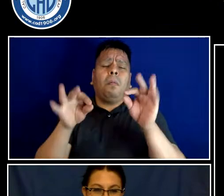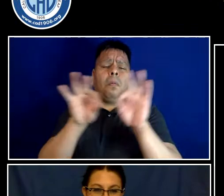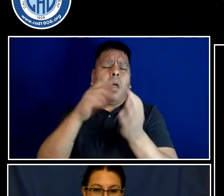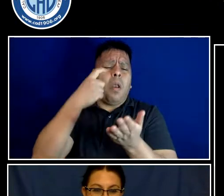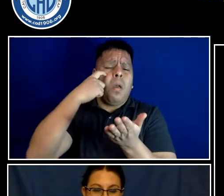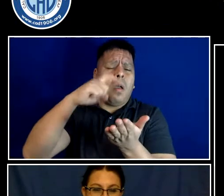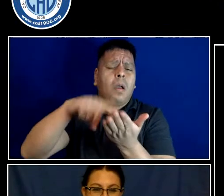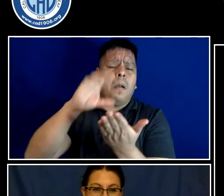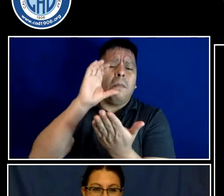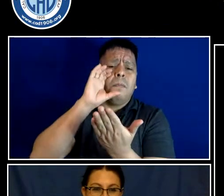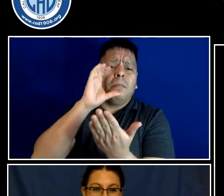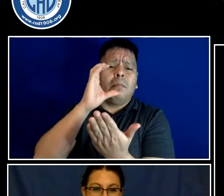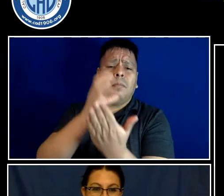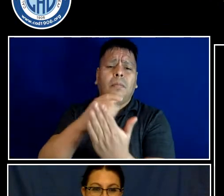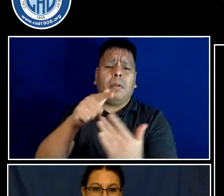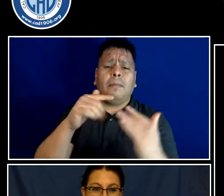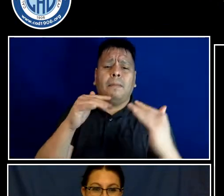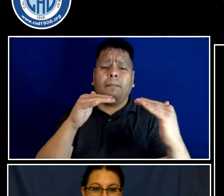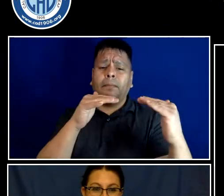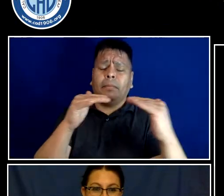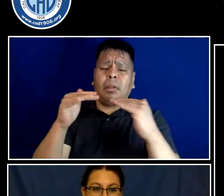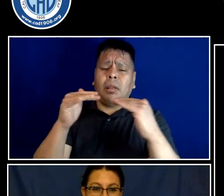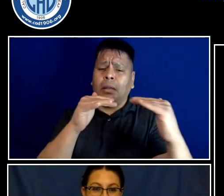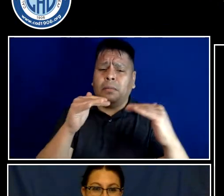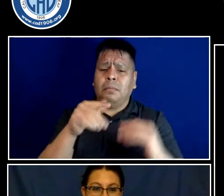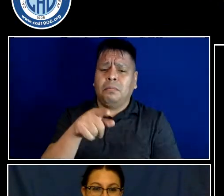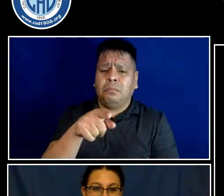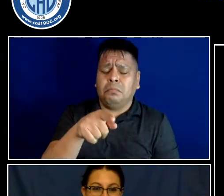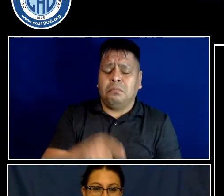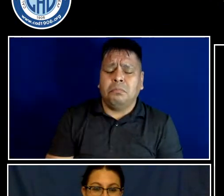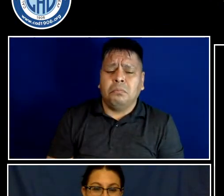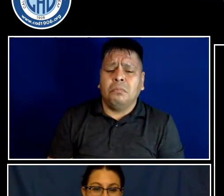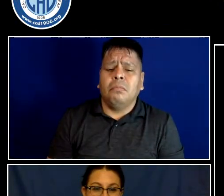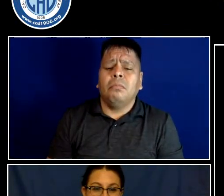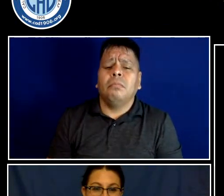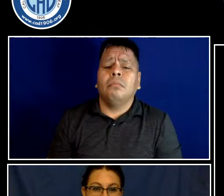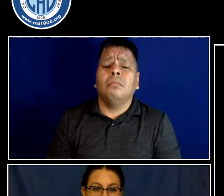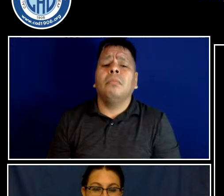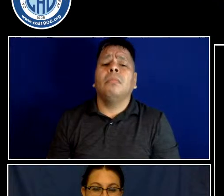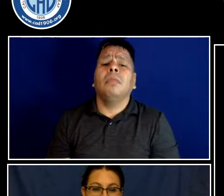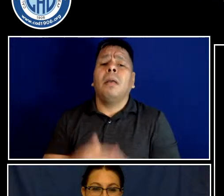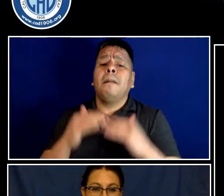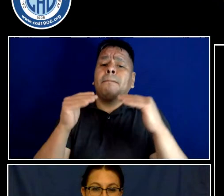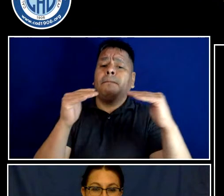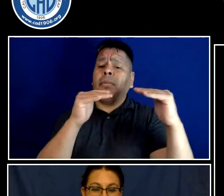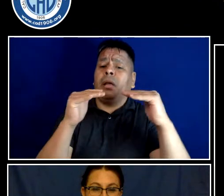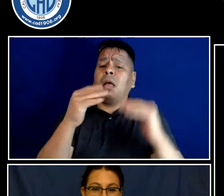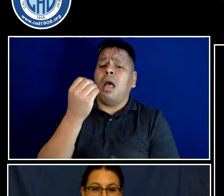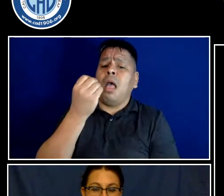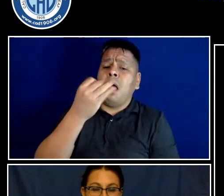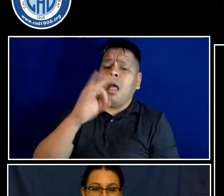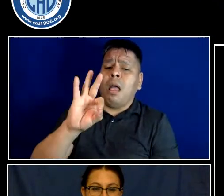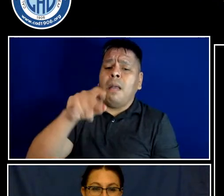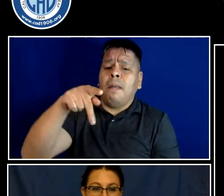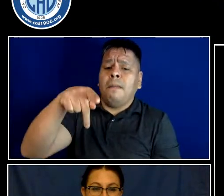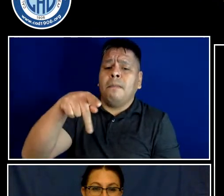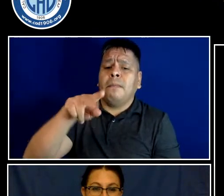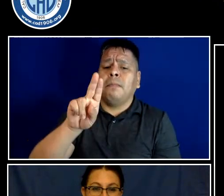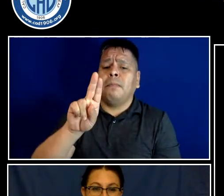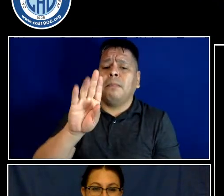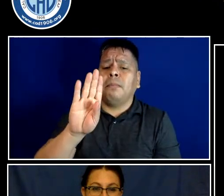it in American Sign Language. The 5th of May. As you can see, there's an image highlighting the Battle of